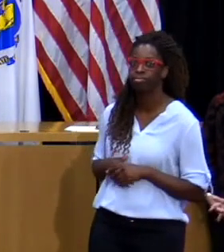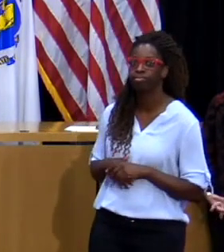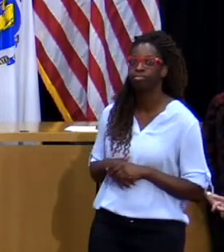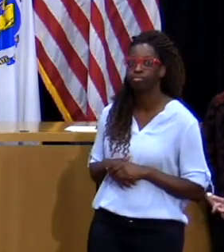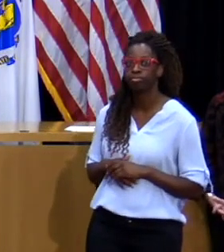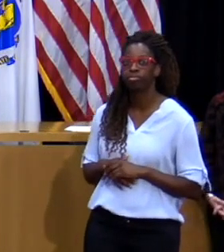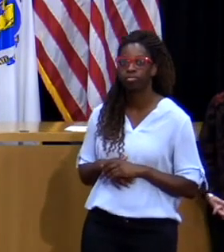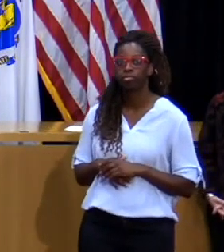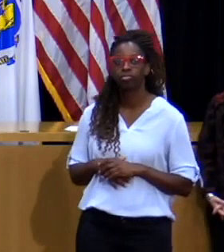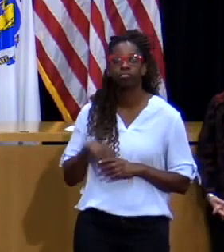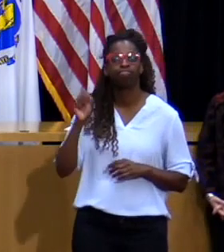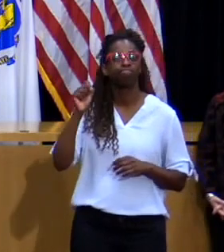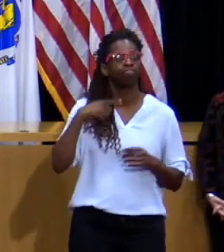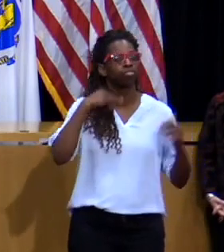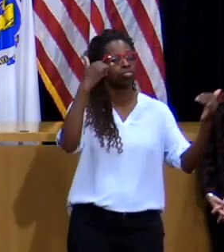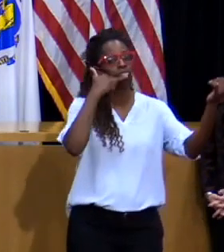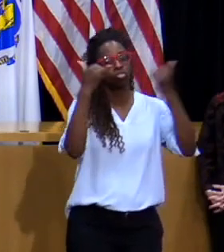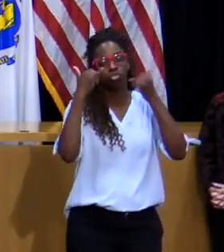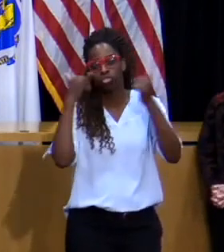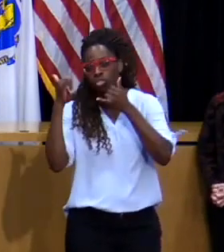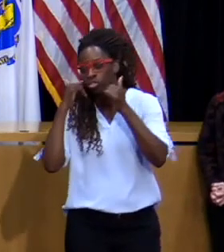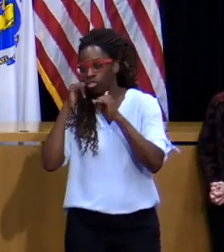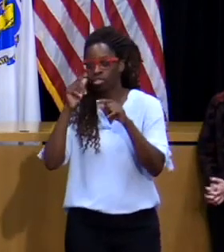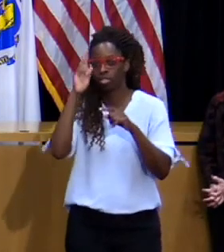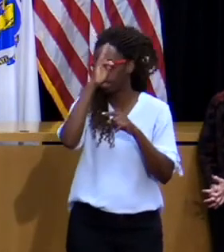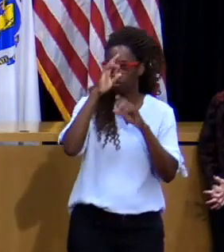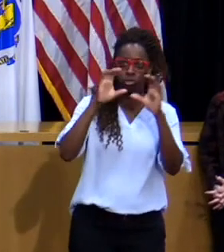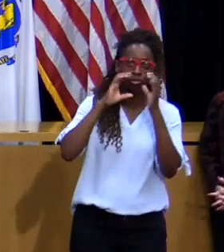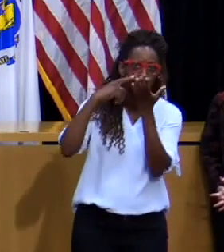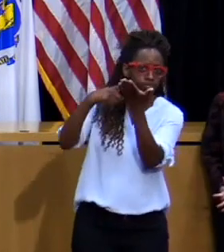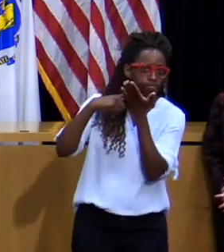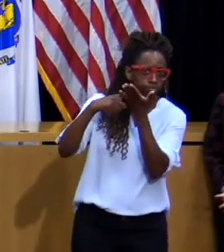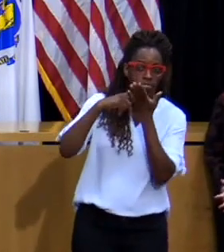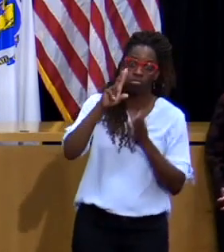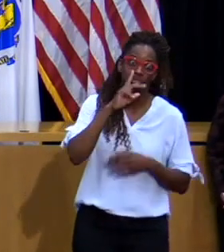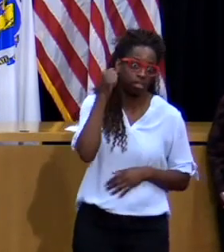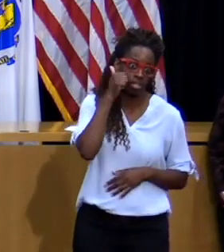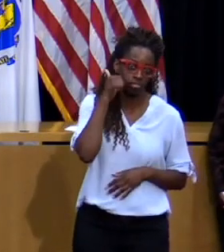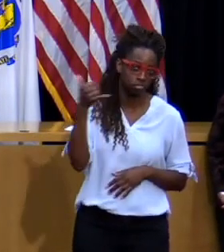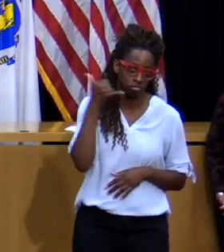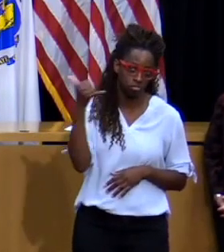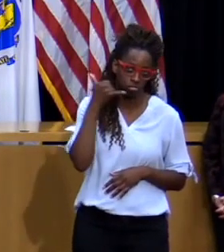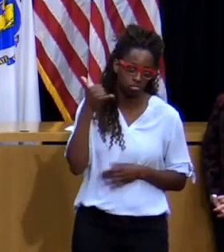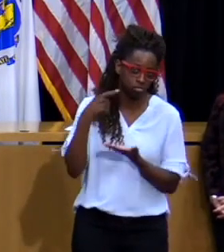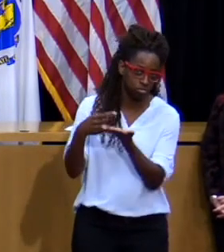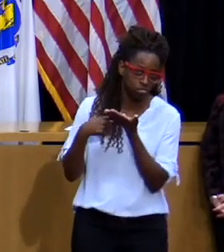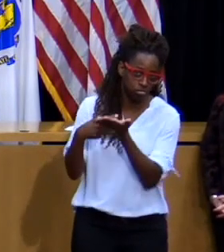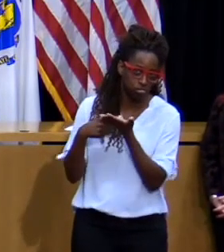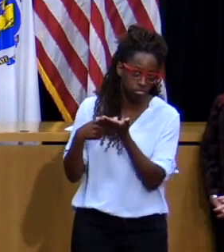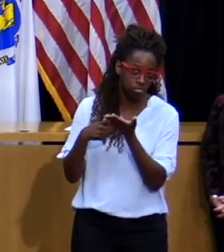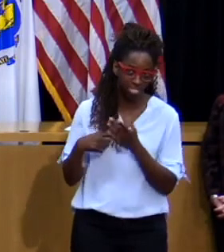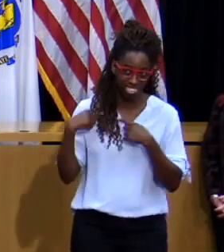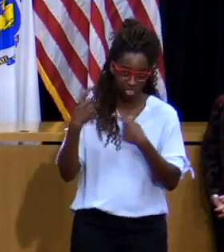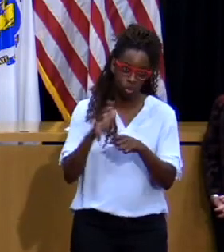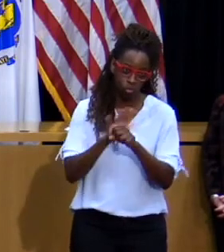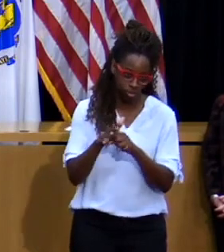community either 2 or 3 times a week or every day now for 10 months, and we talk